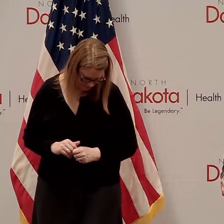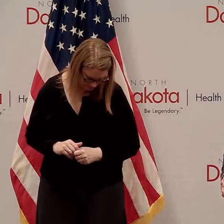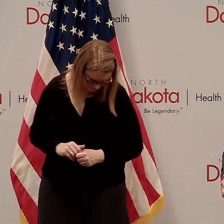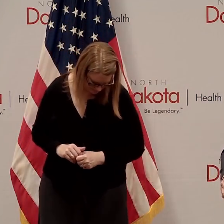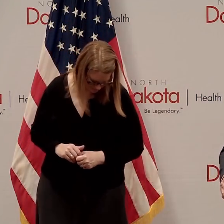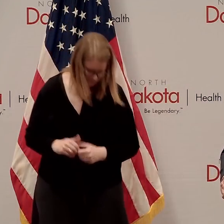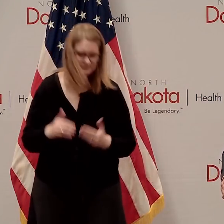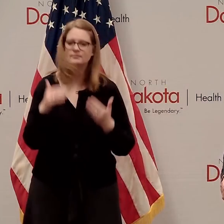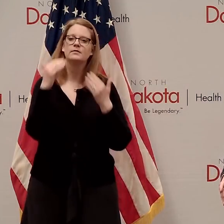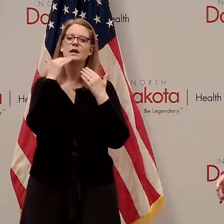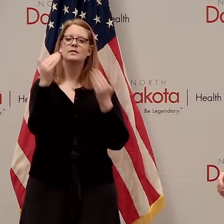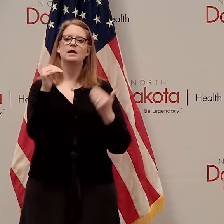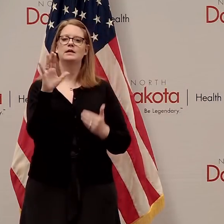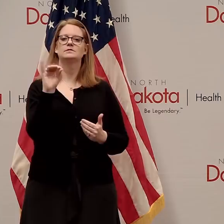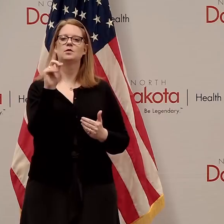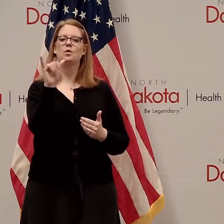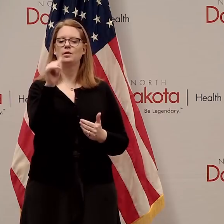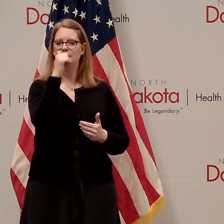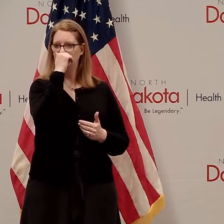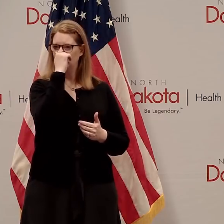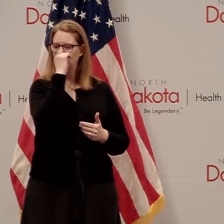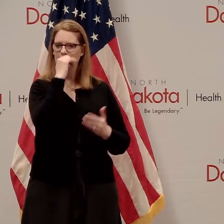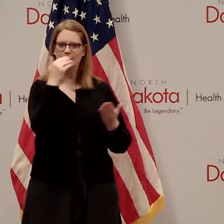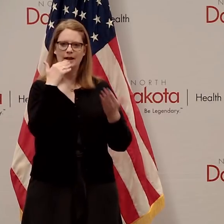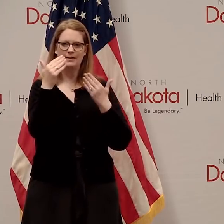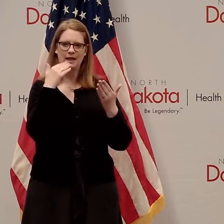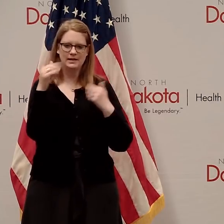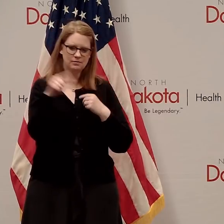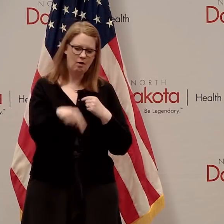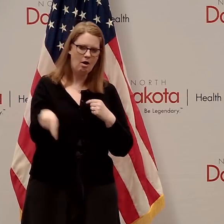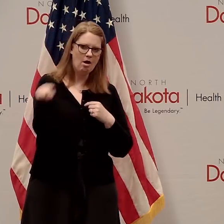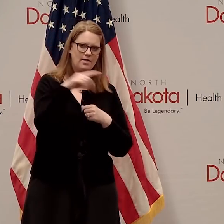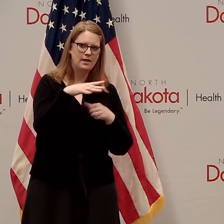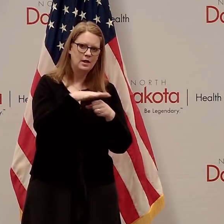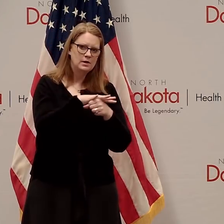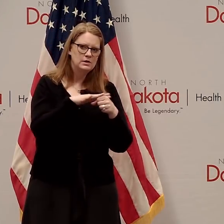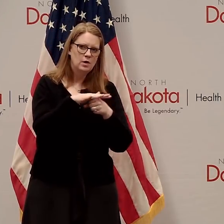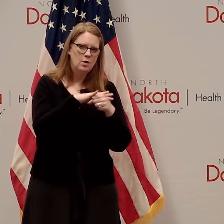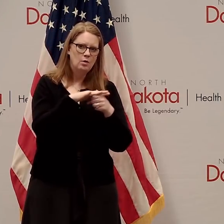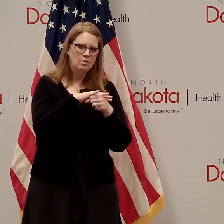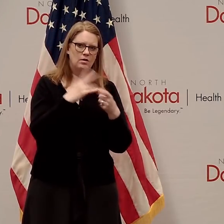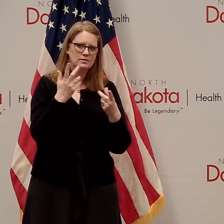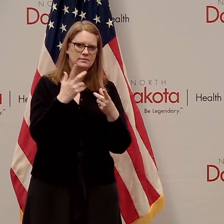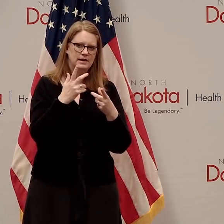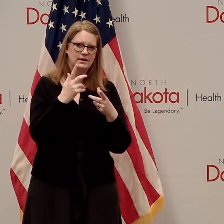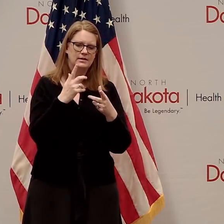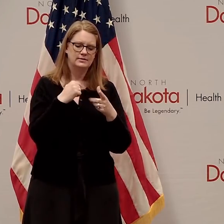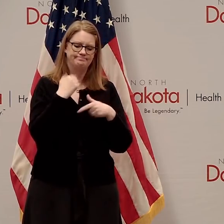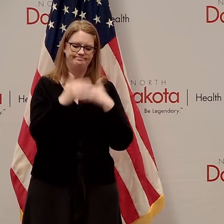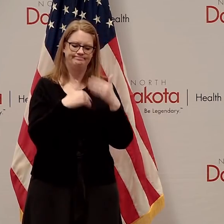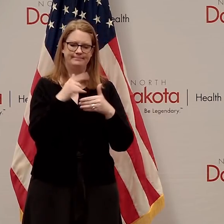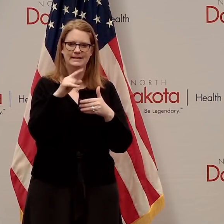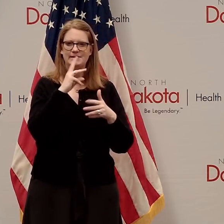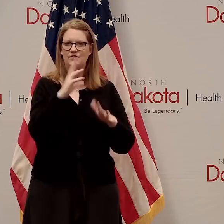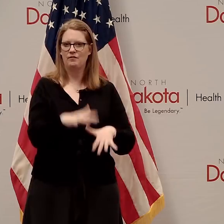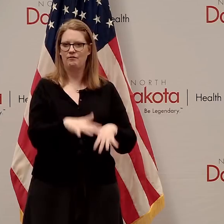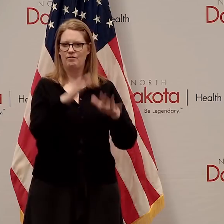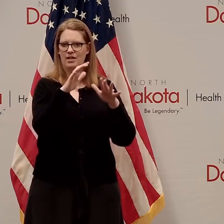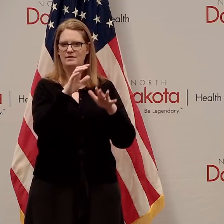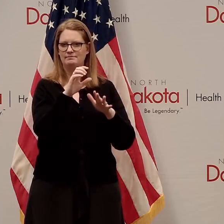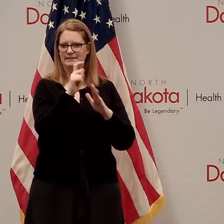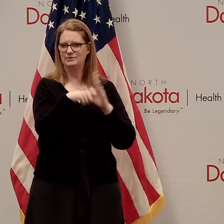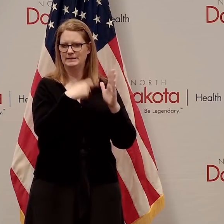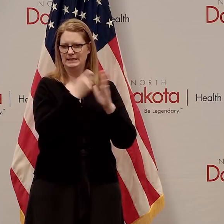Thanks, Cody. Thanks for you and your team, and thanks for all the local entities that are working to get through this flood season, and thanks for sticking around for